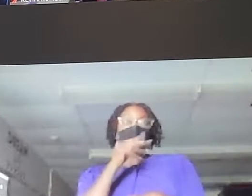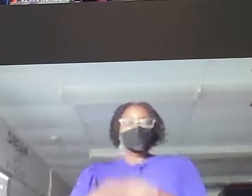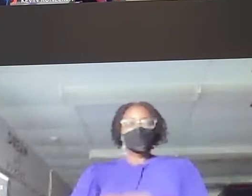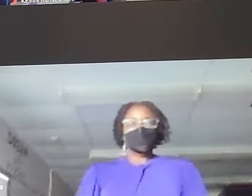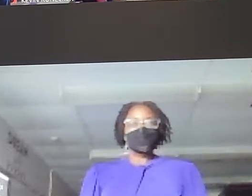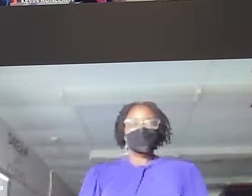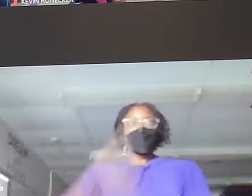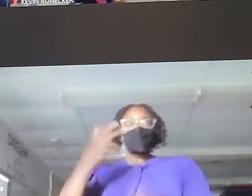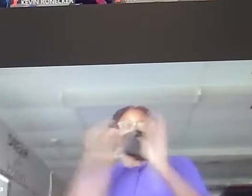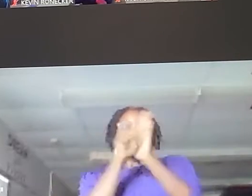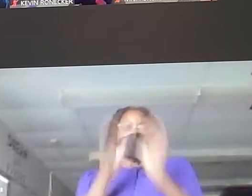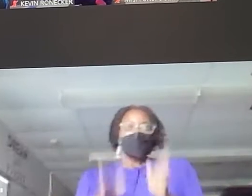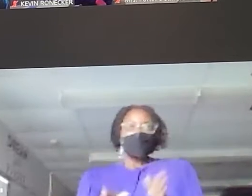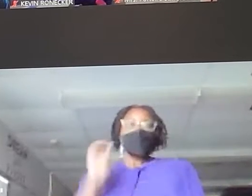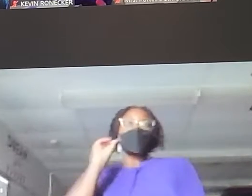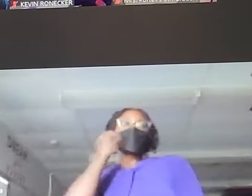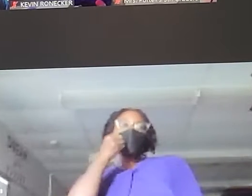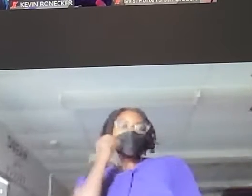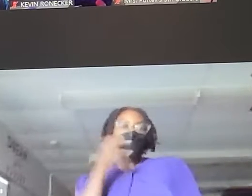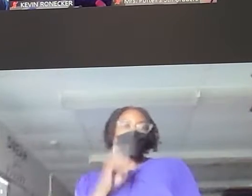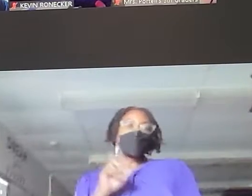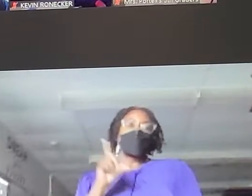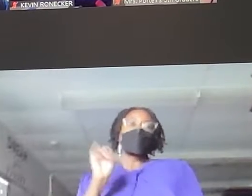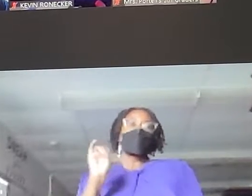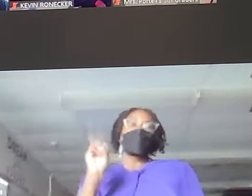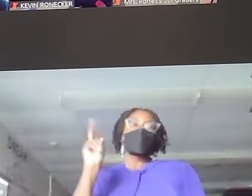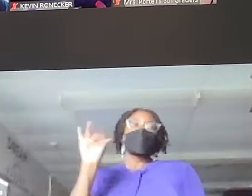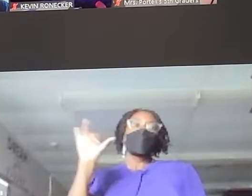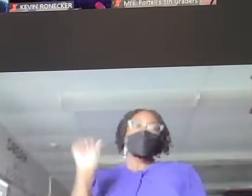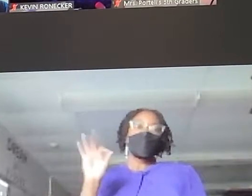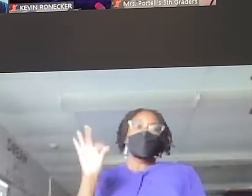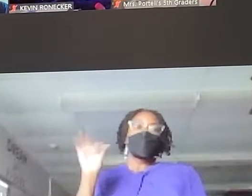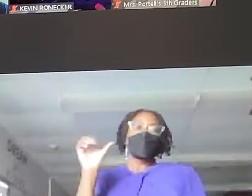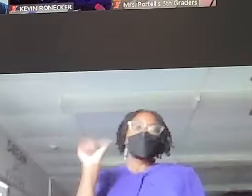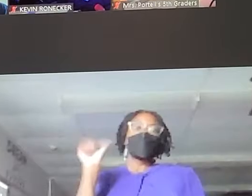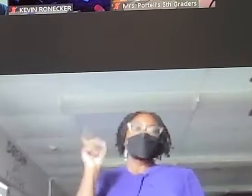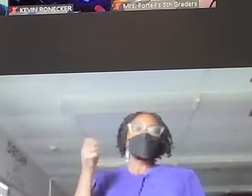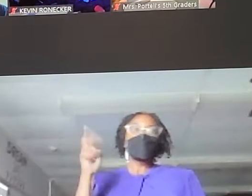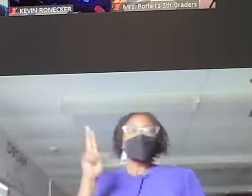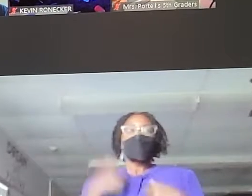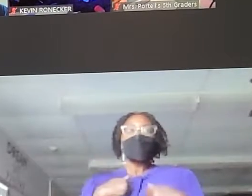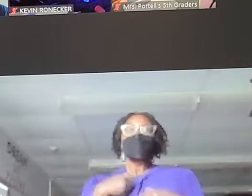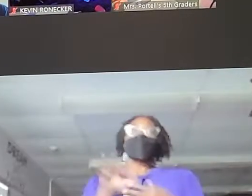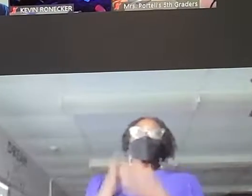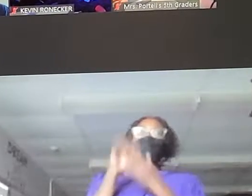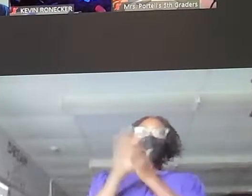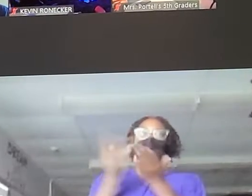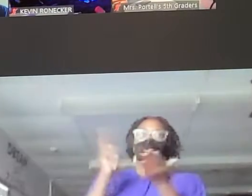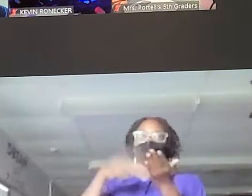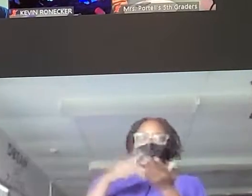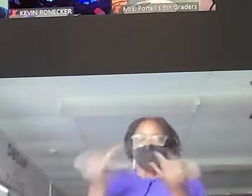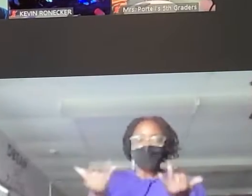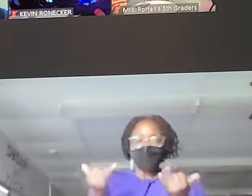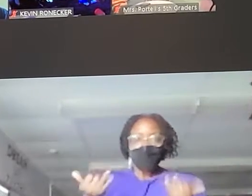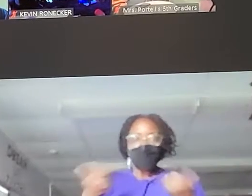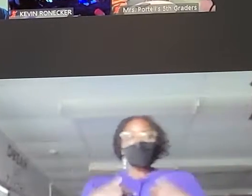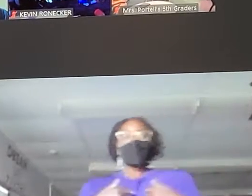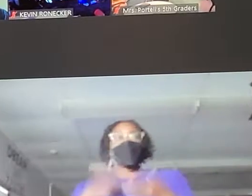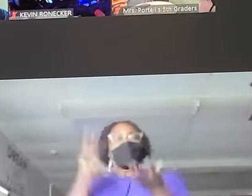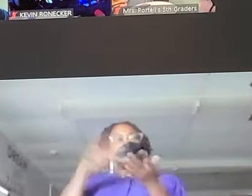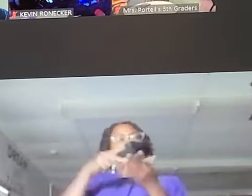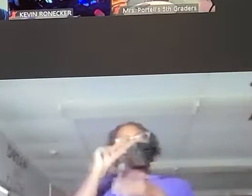fifth grader Olivia Foster, who has a very special book to read today. And I got a preview of it